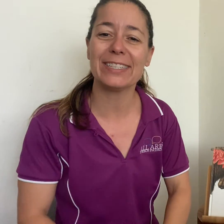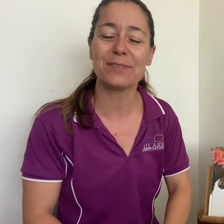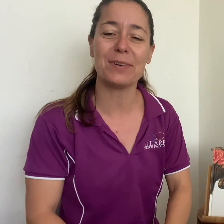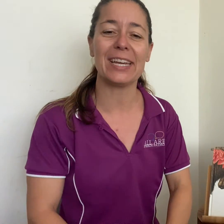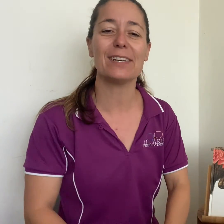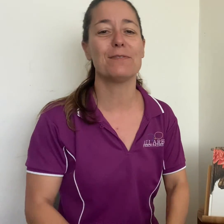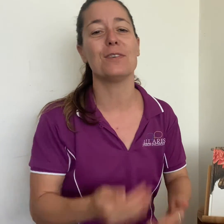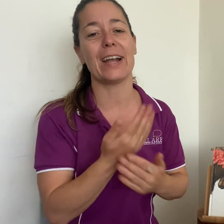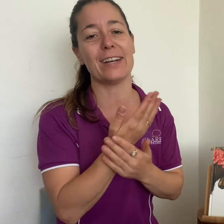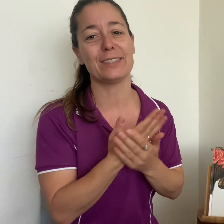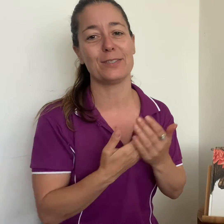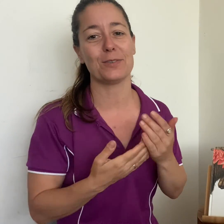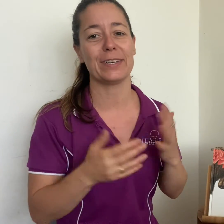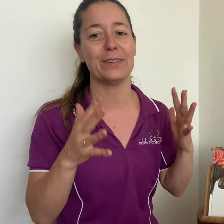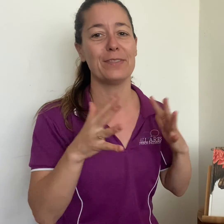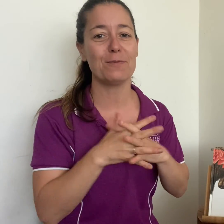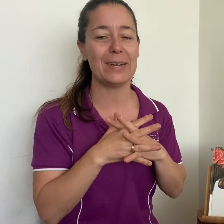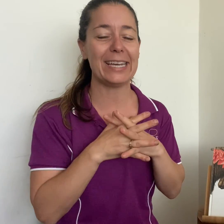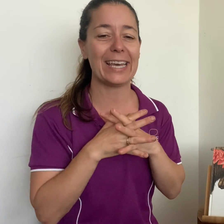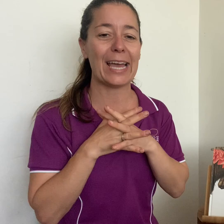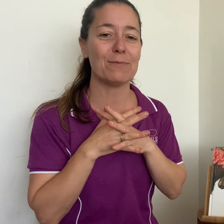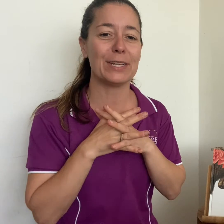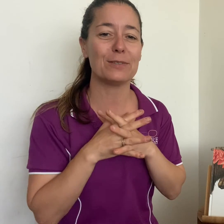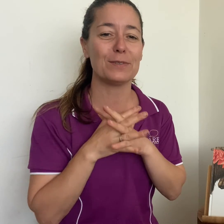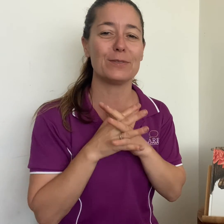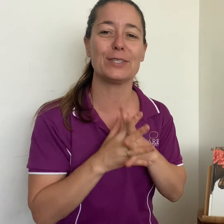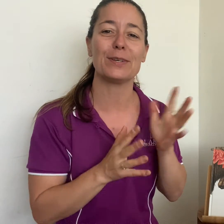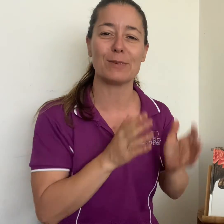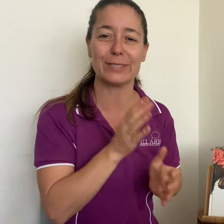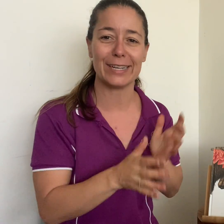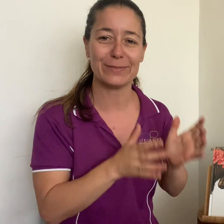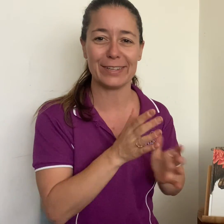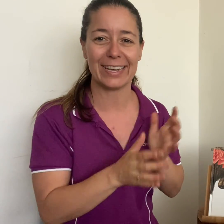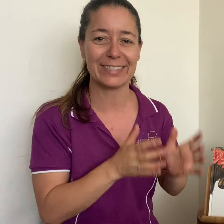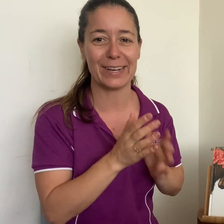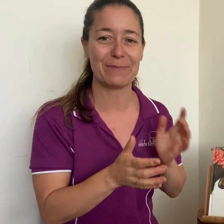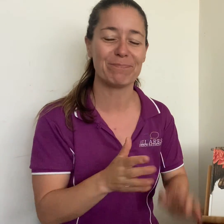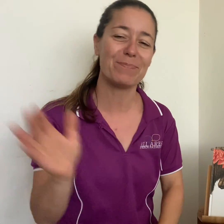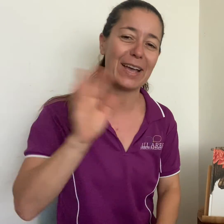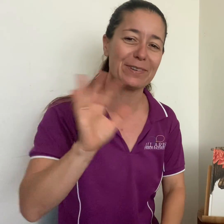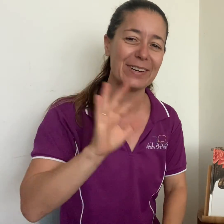week for our story of the week, and we look forward to doing more science next time. Bye everyone.